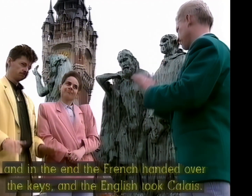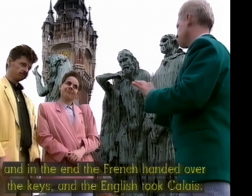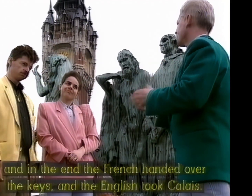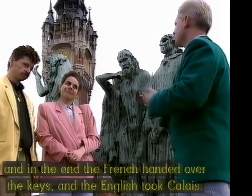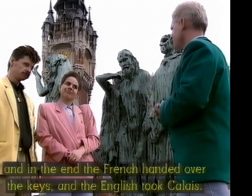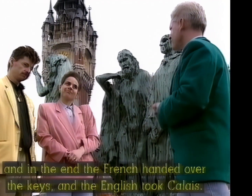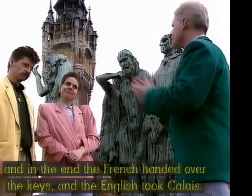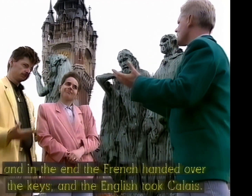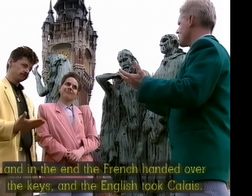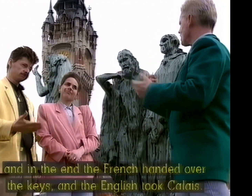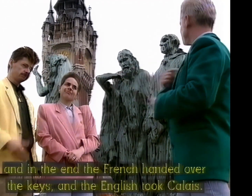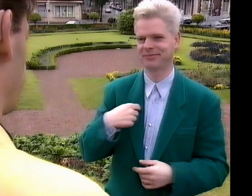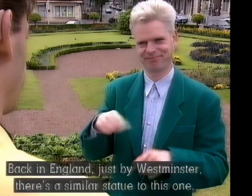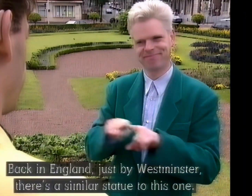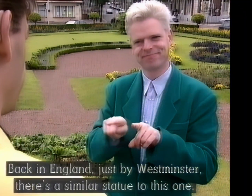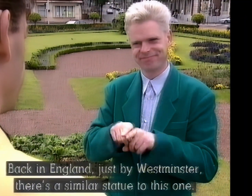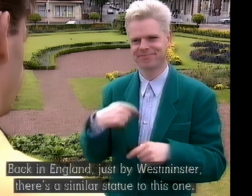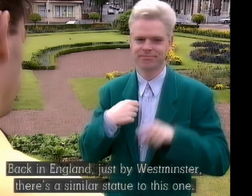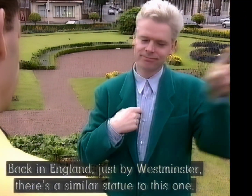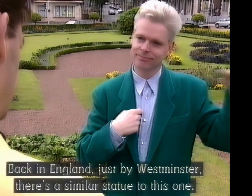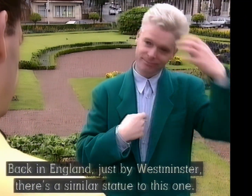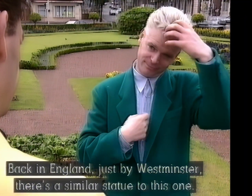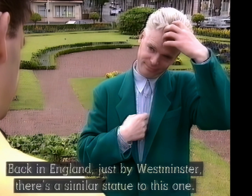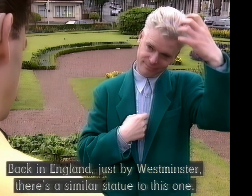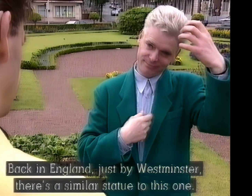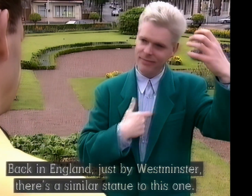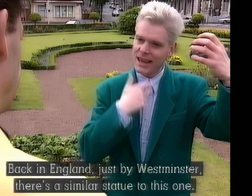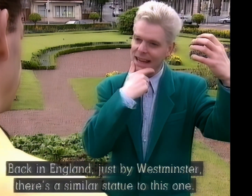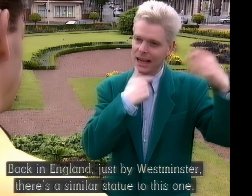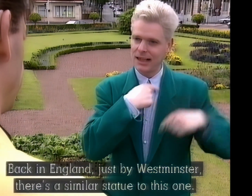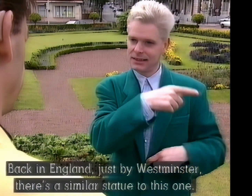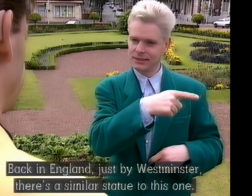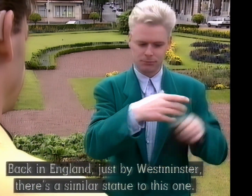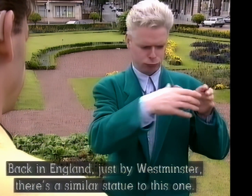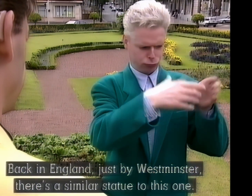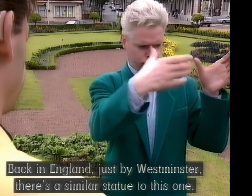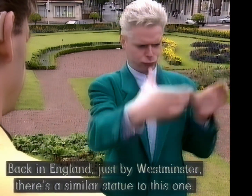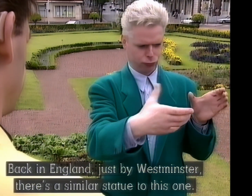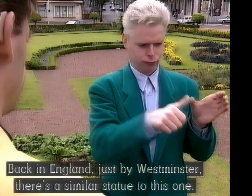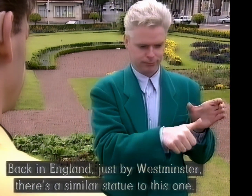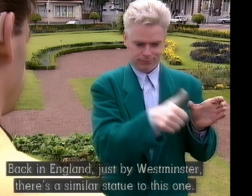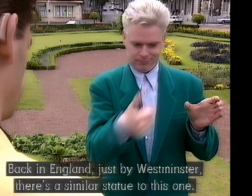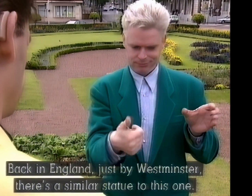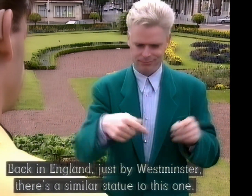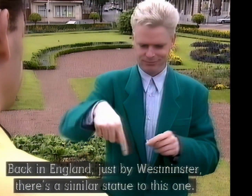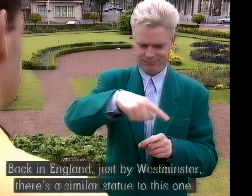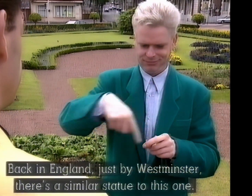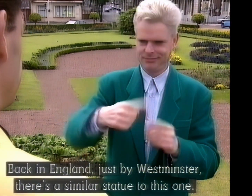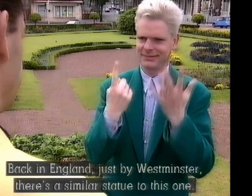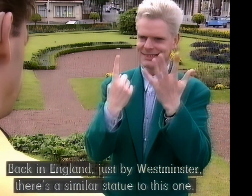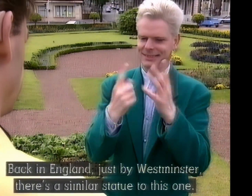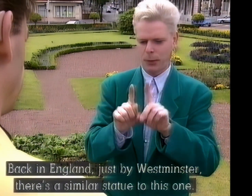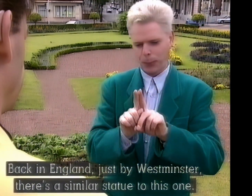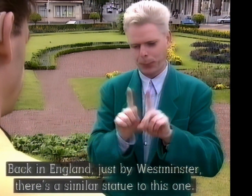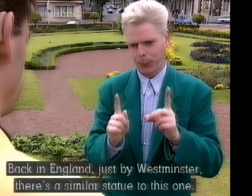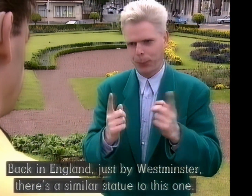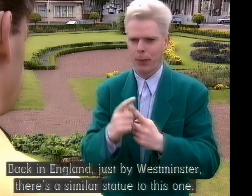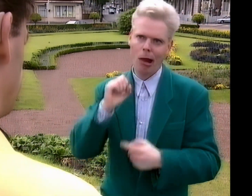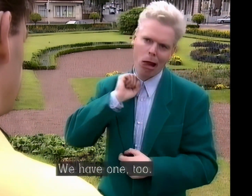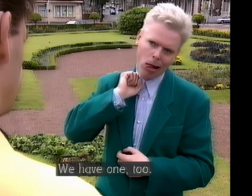then. Right, well, I think back home in England, just by Westminster, there's a similar statue to this one.